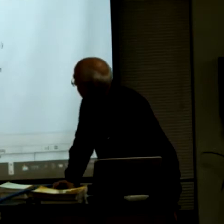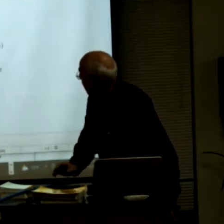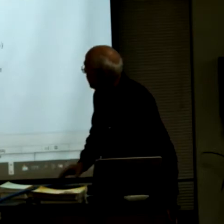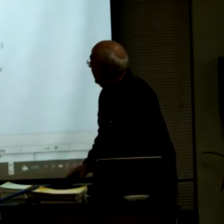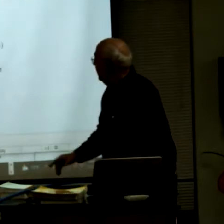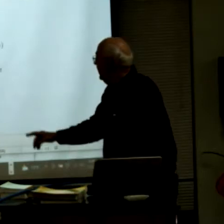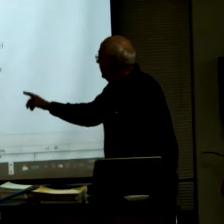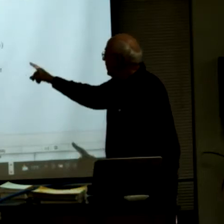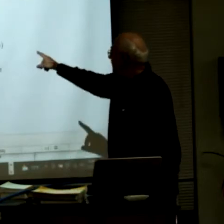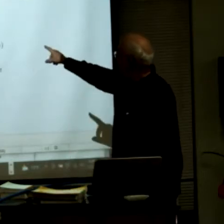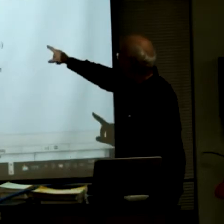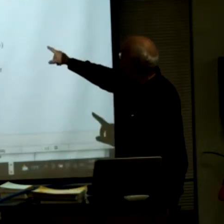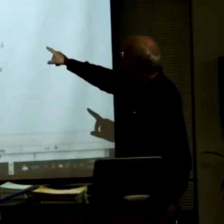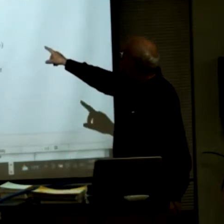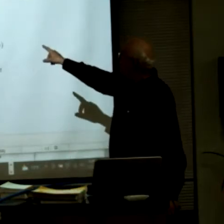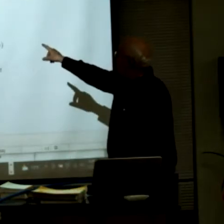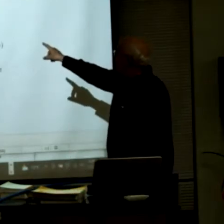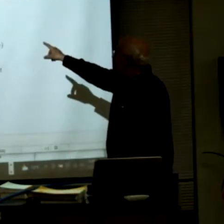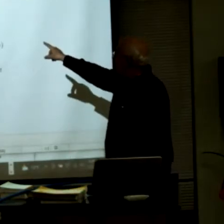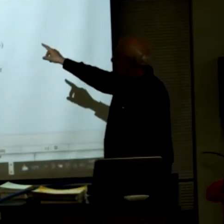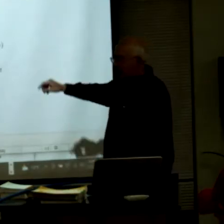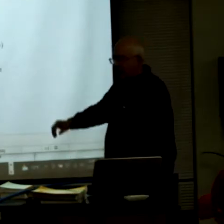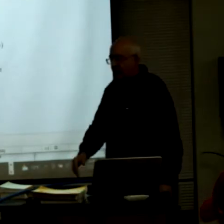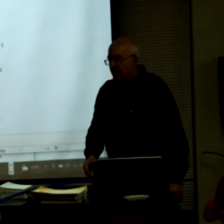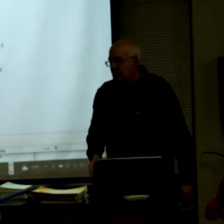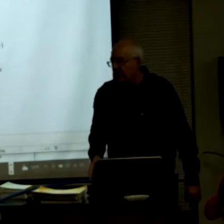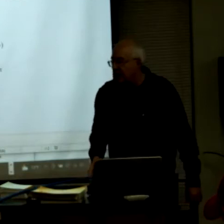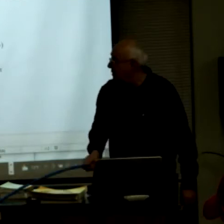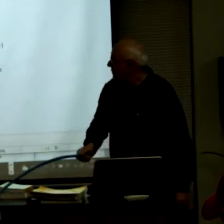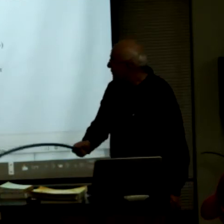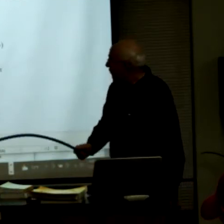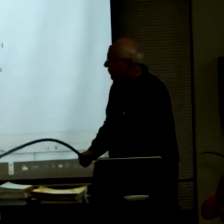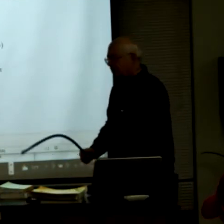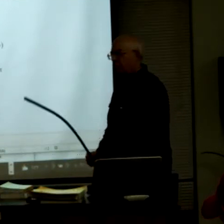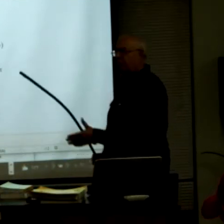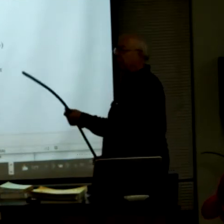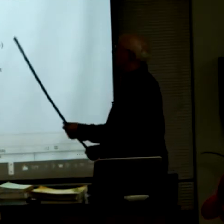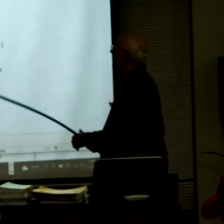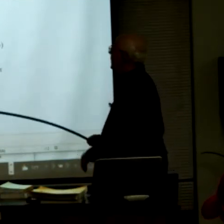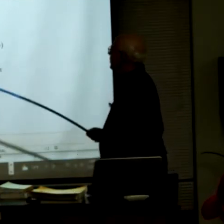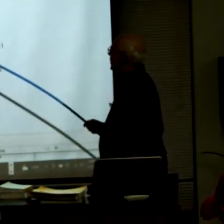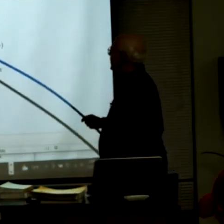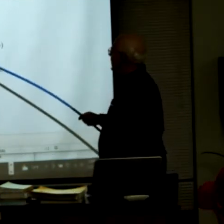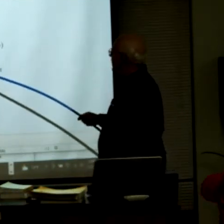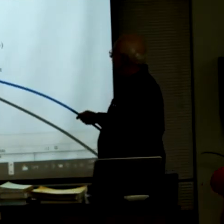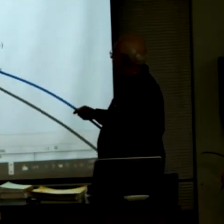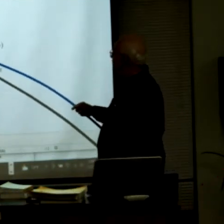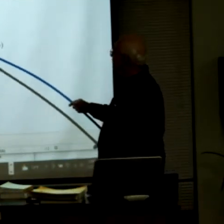Okay, so that's what I just said here. The variety of communication deals. Lip